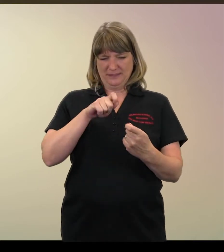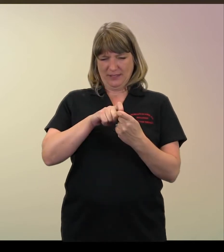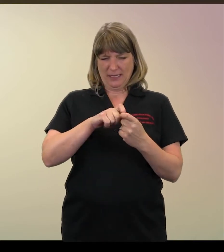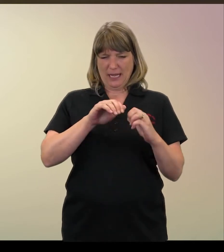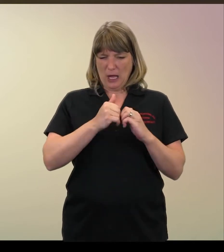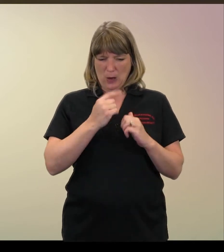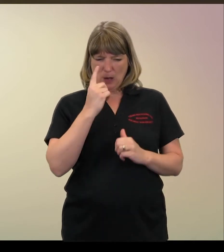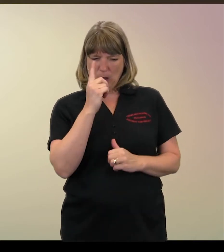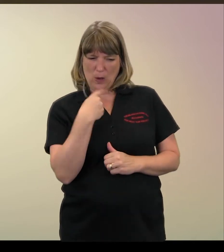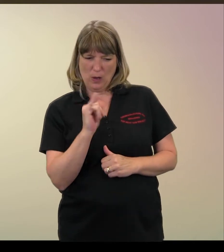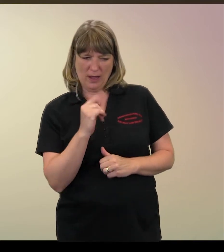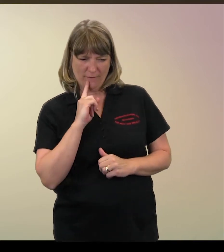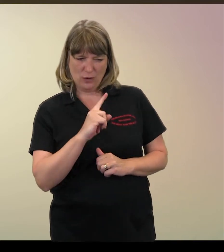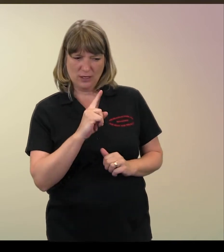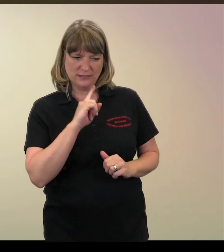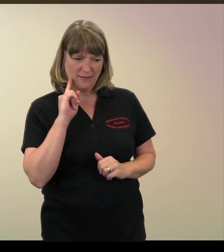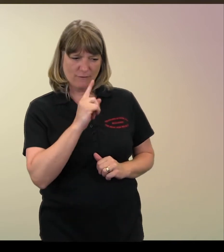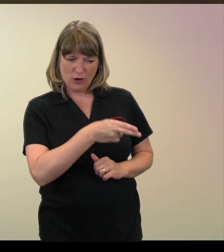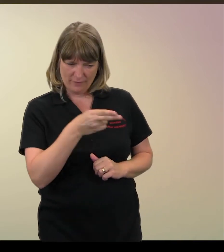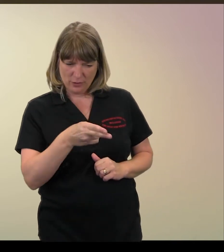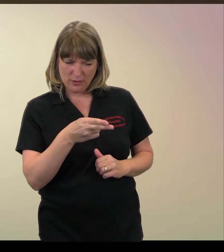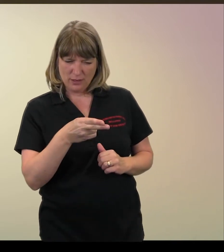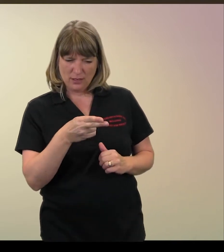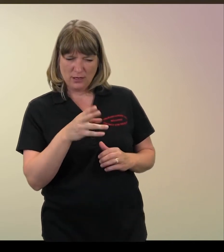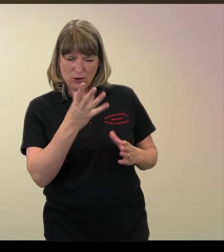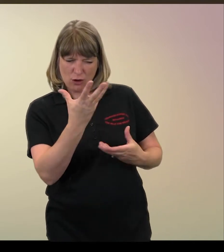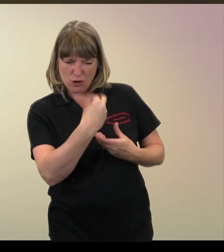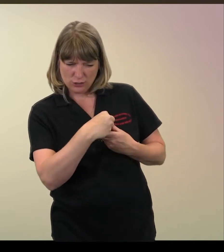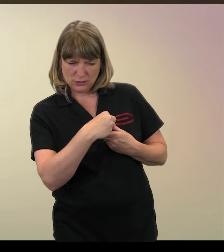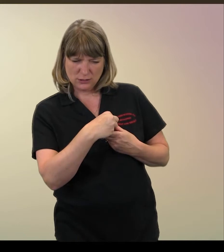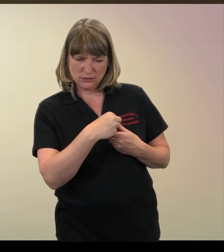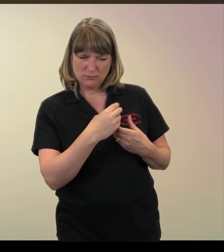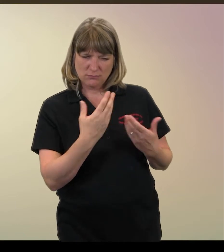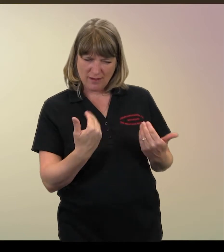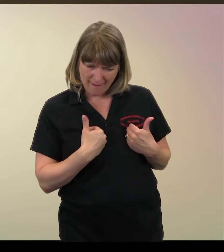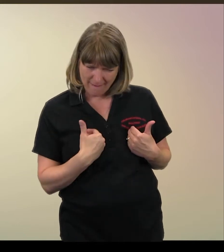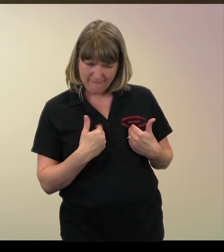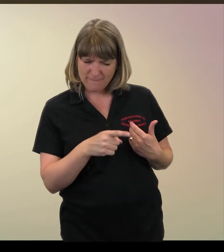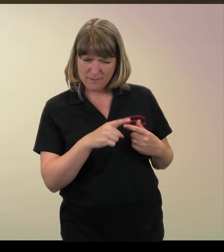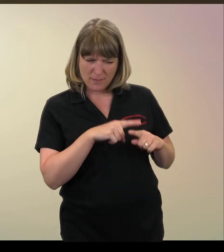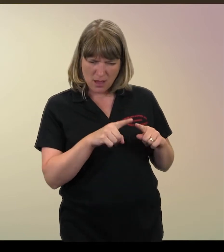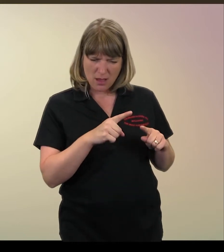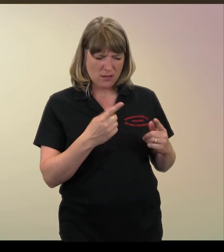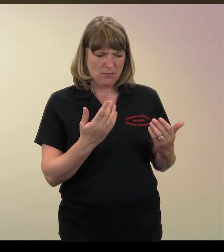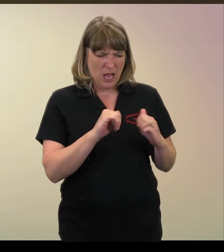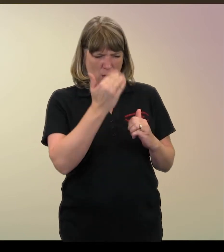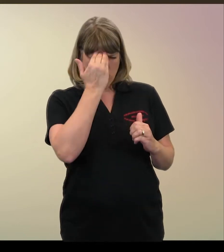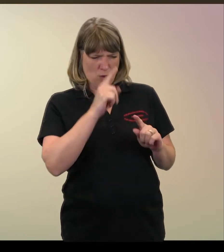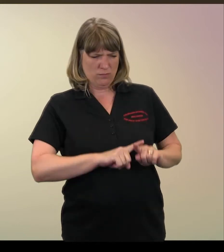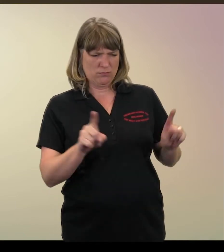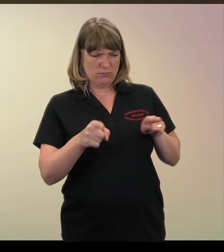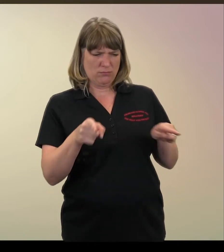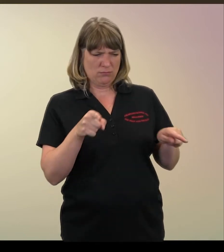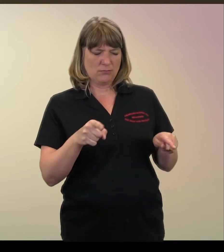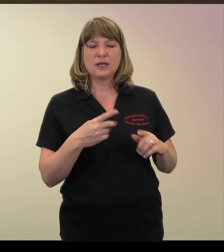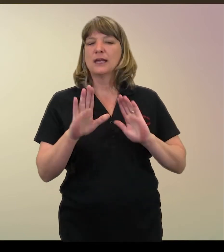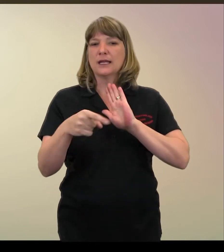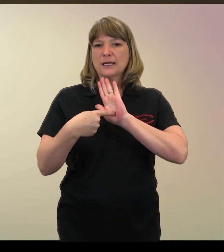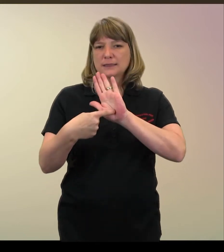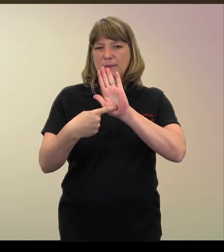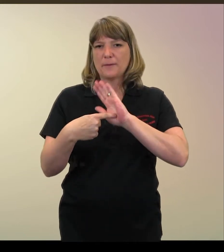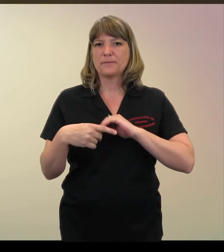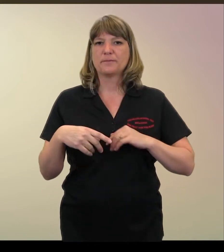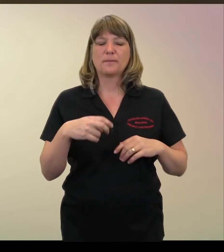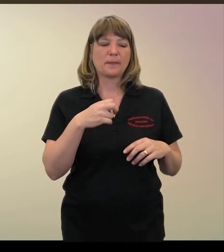look in children who are deaf and hard of hearing who also have autism. So how do we distinguish that? For example, when we